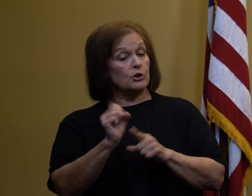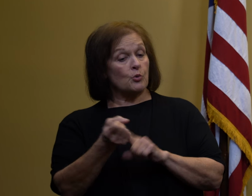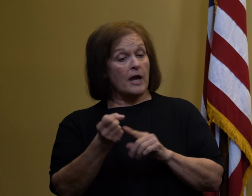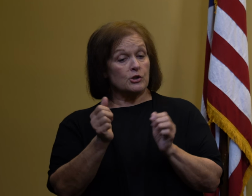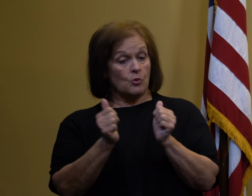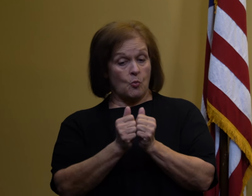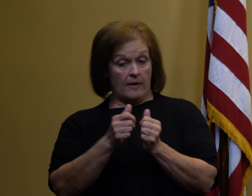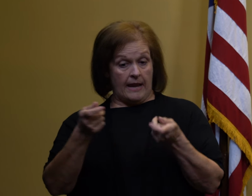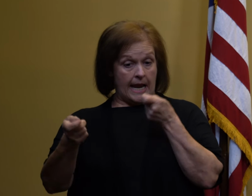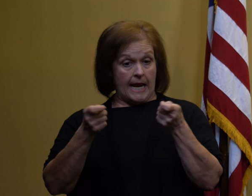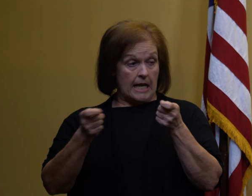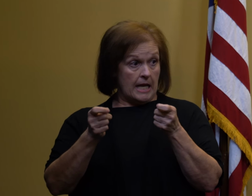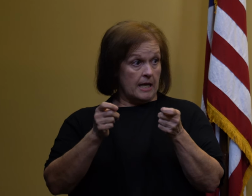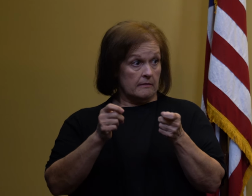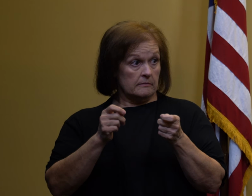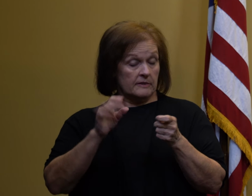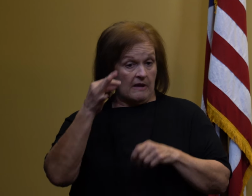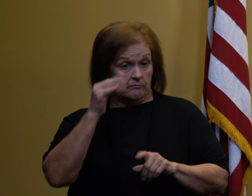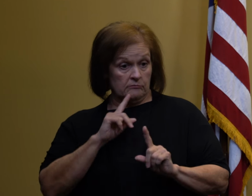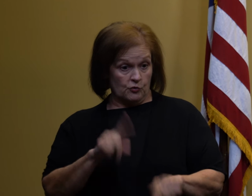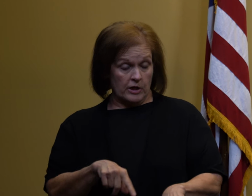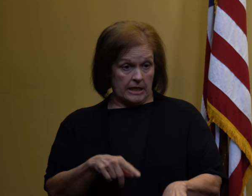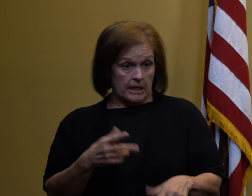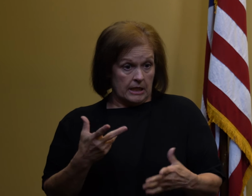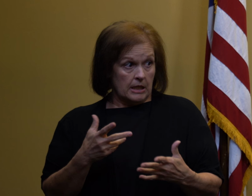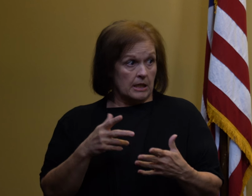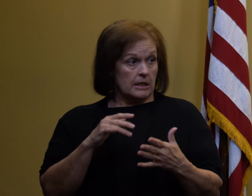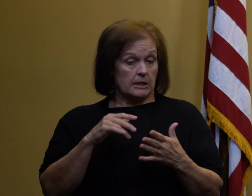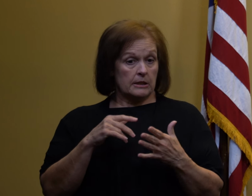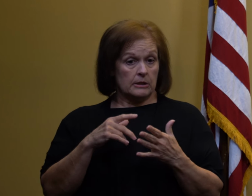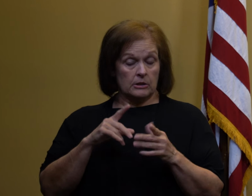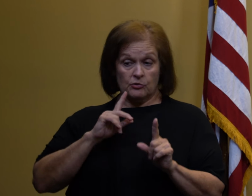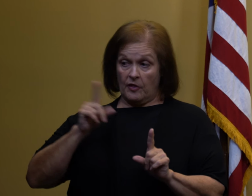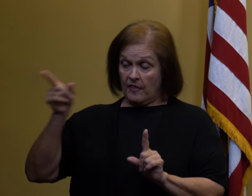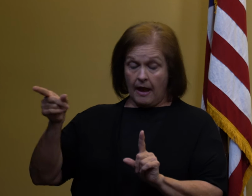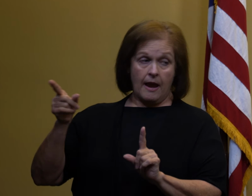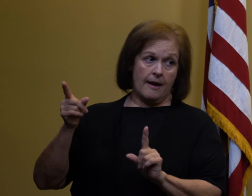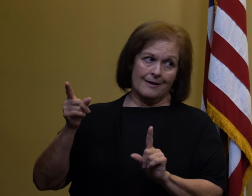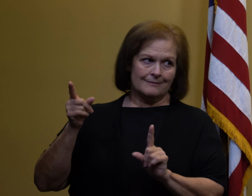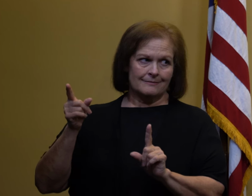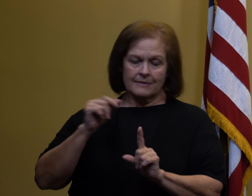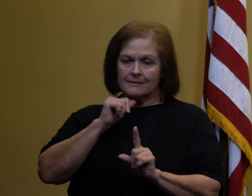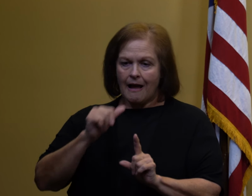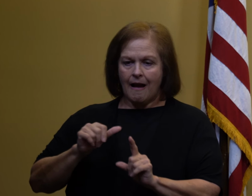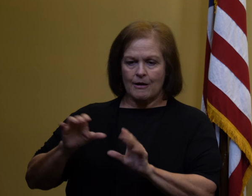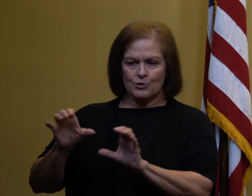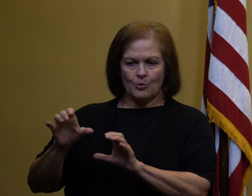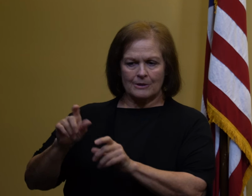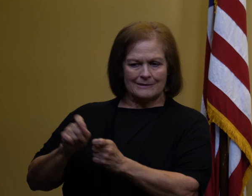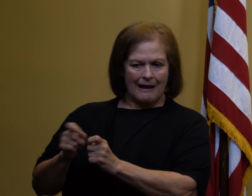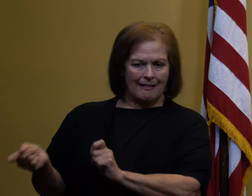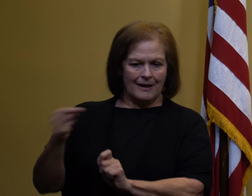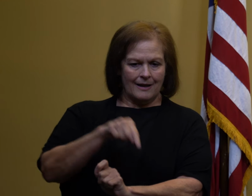consent decree, based on the judge as well as the monitor, again, stepping outside of their lane, which they continue to demonstrate that